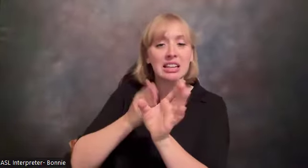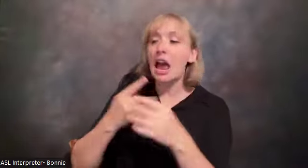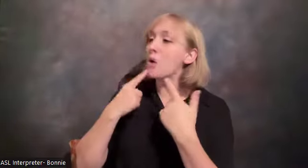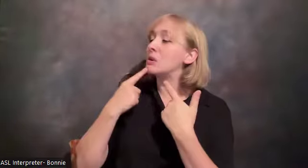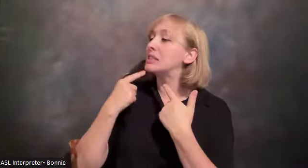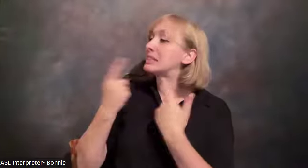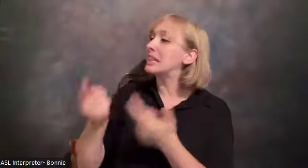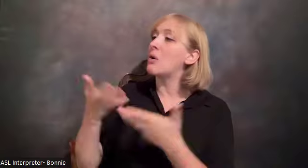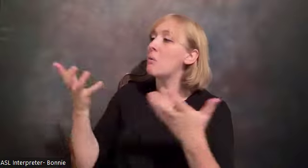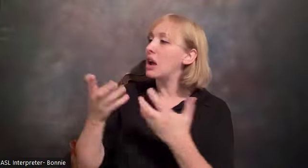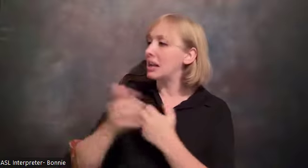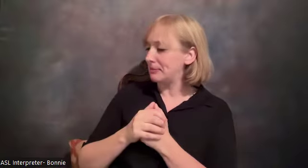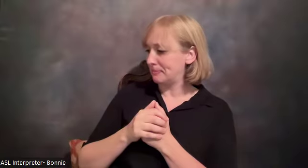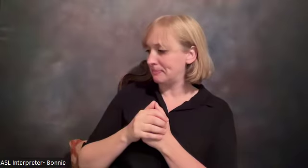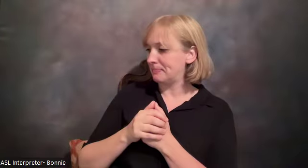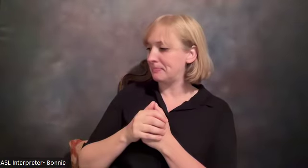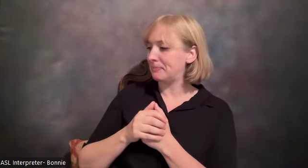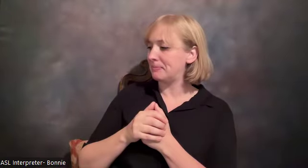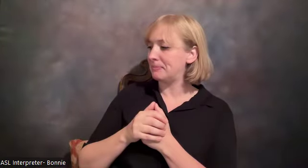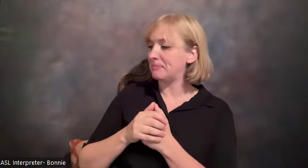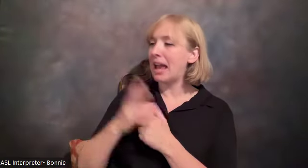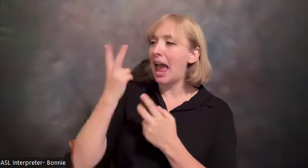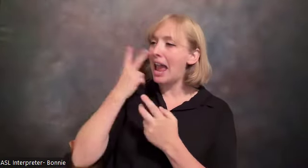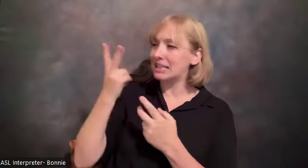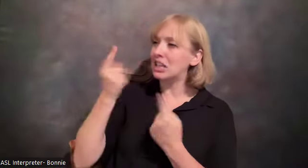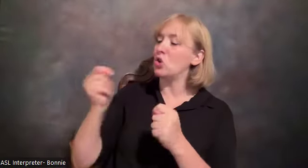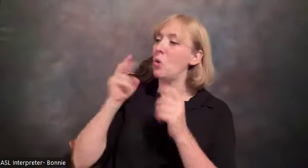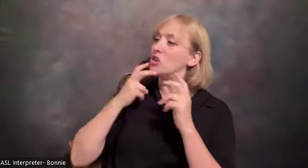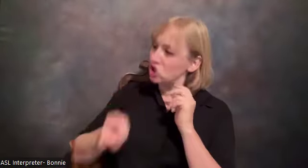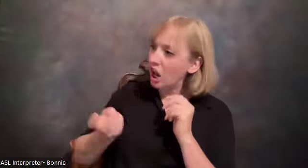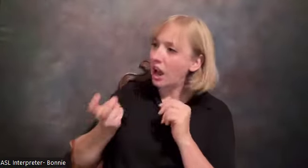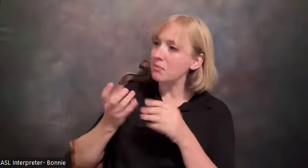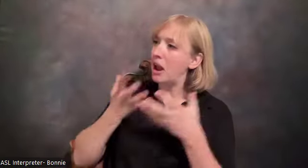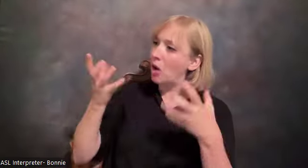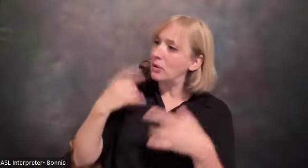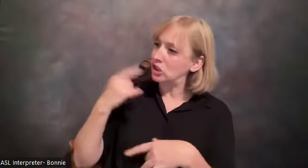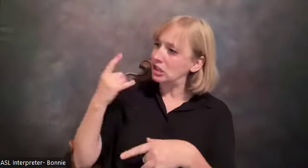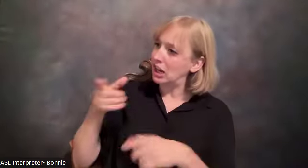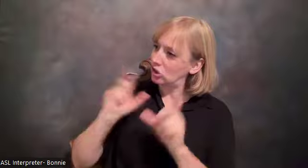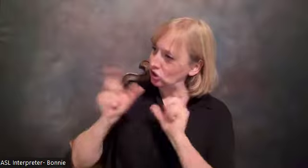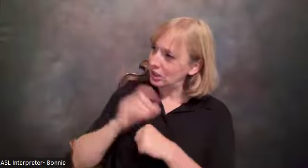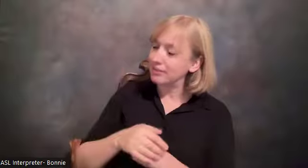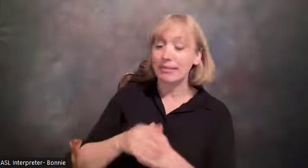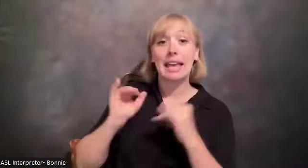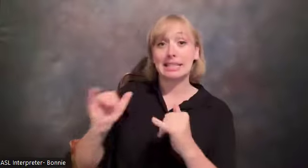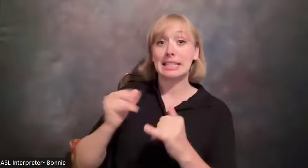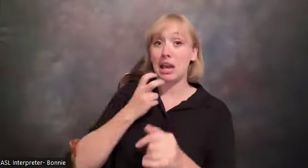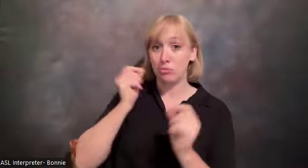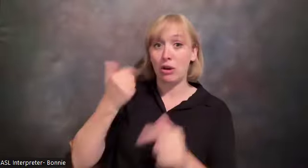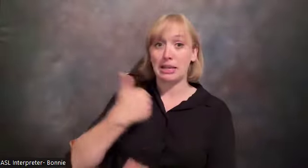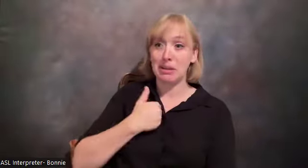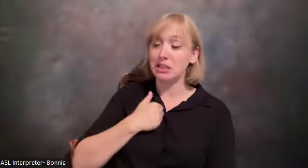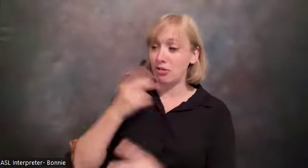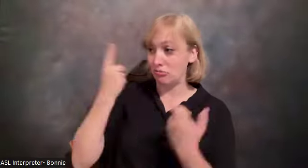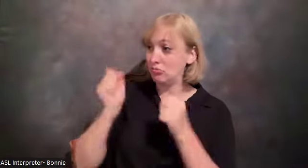well-meaning people with something like this. I would have said, "I see that you're shocked by my drinking. I am too sometimes. I